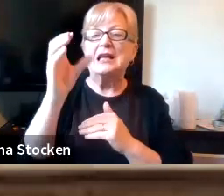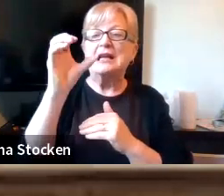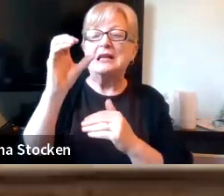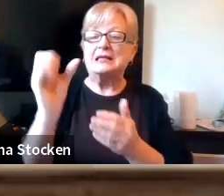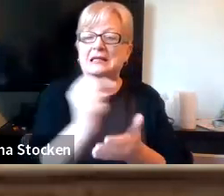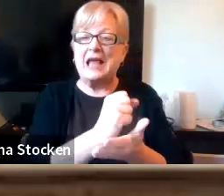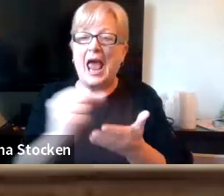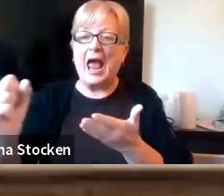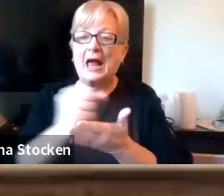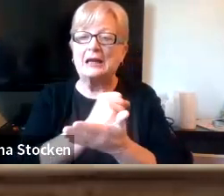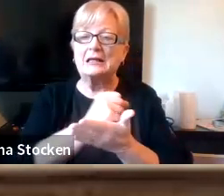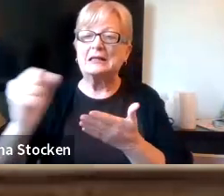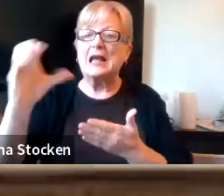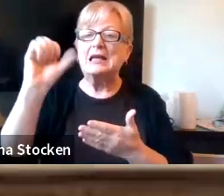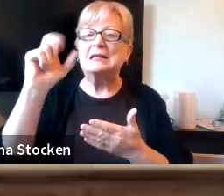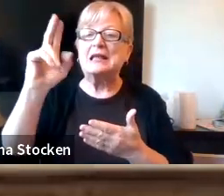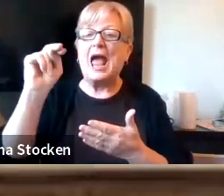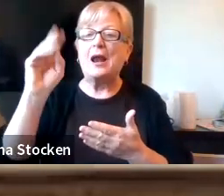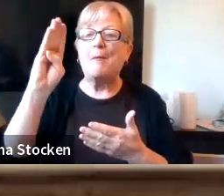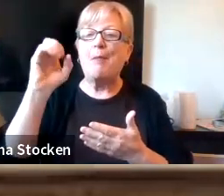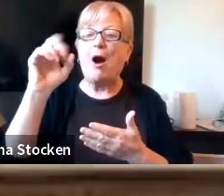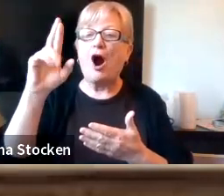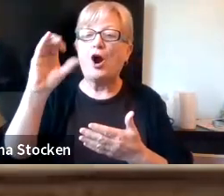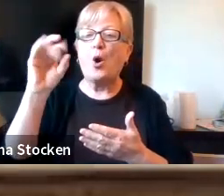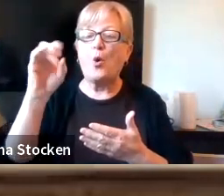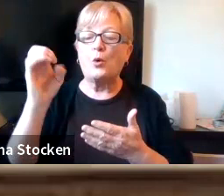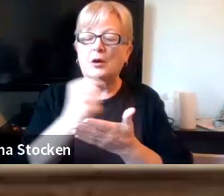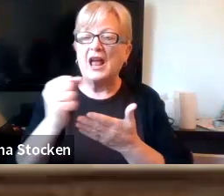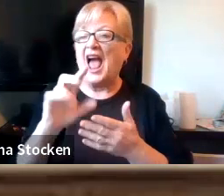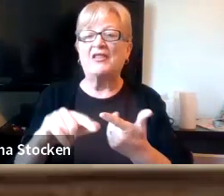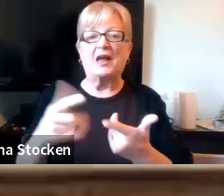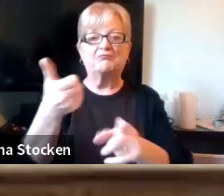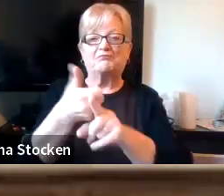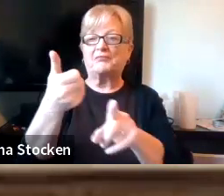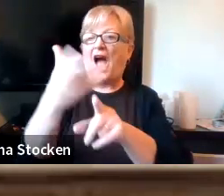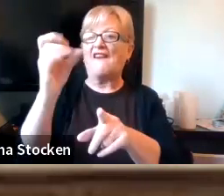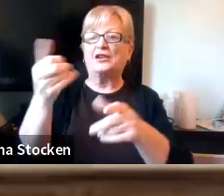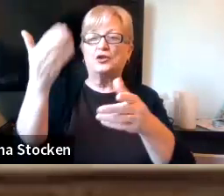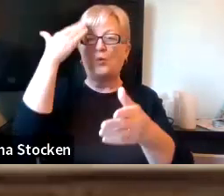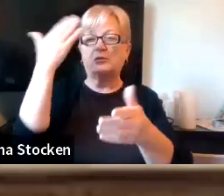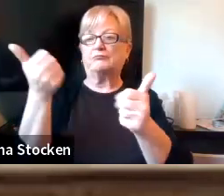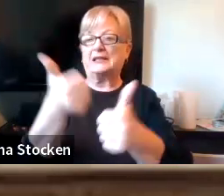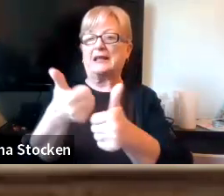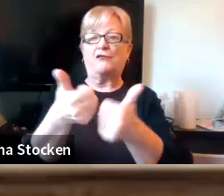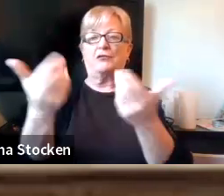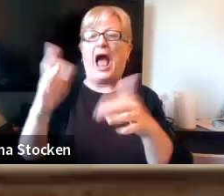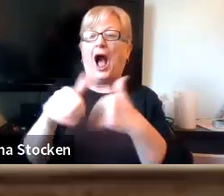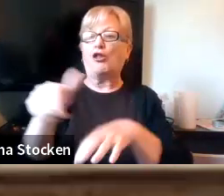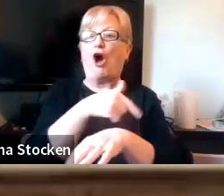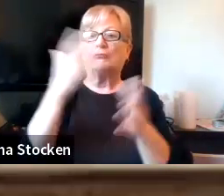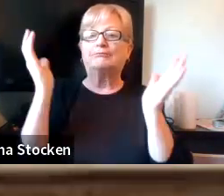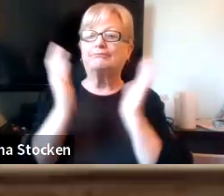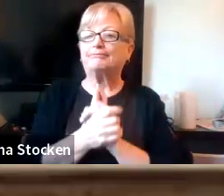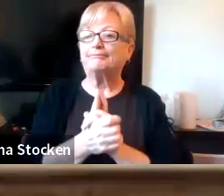and press start on the oven, and then it just automatically knows how long to cook each meal. The app does